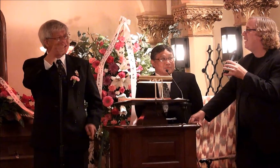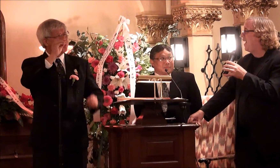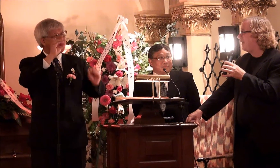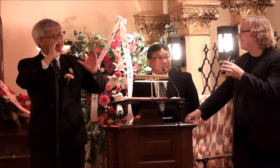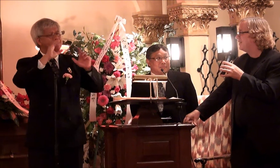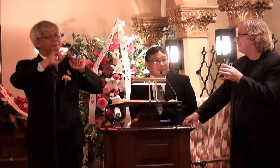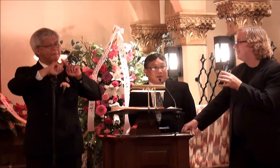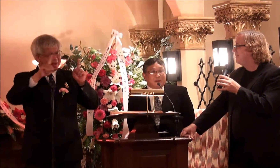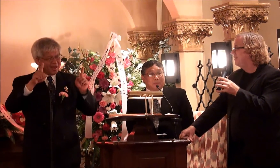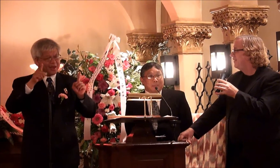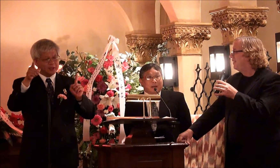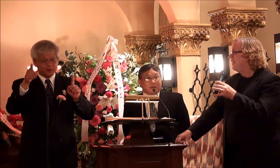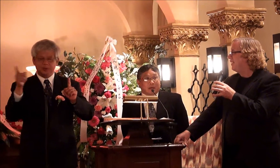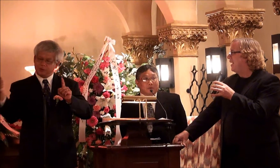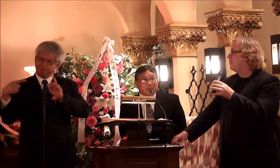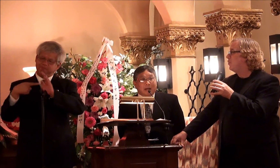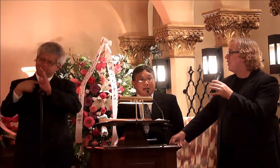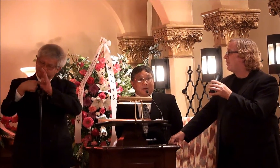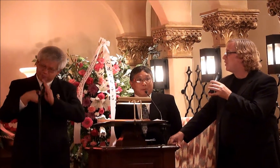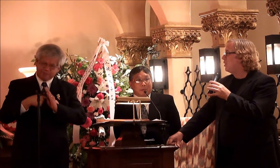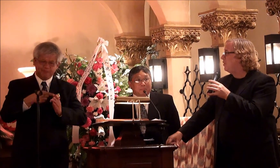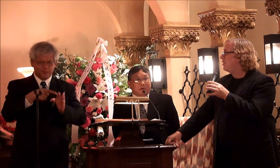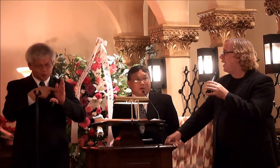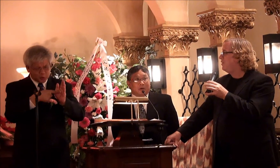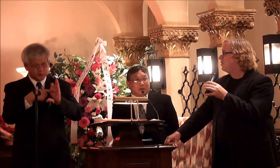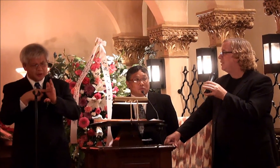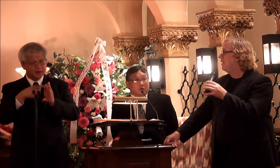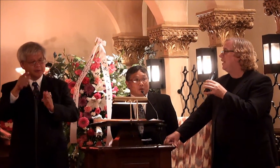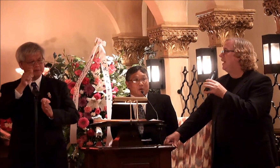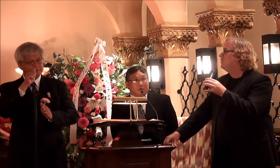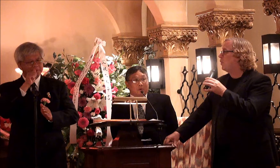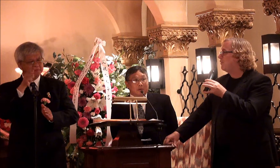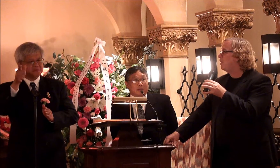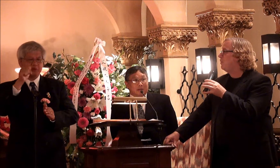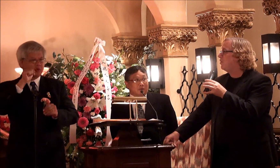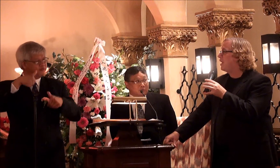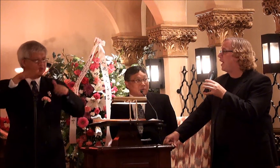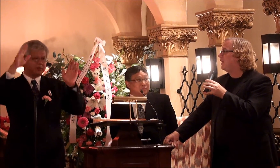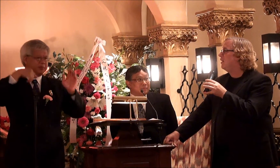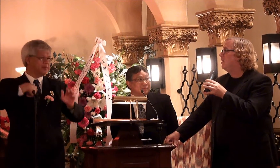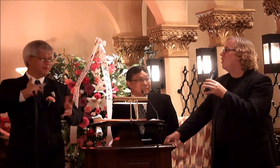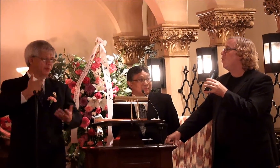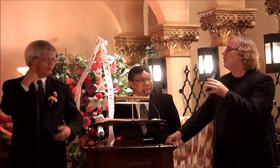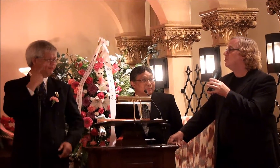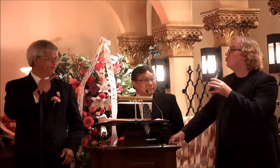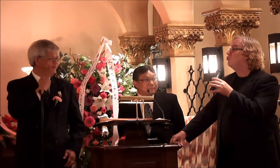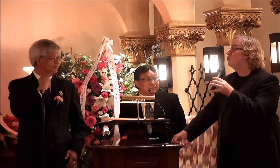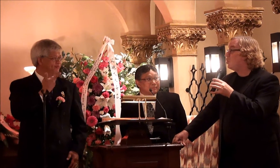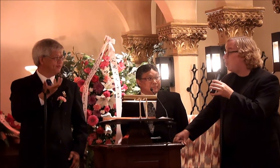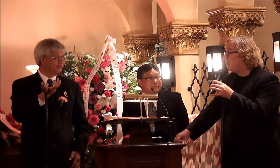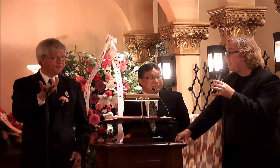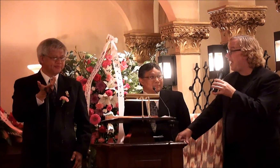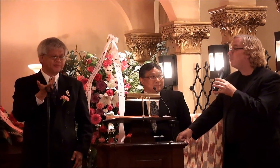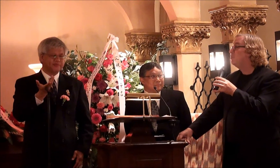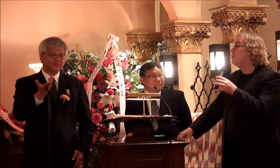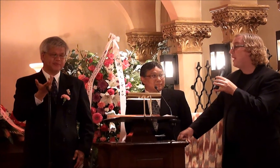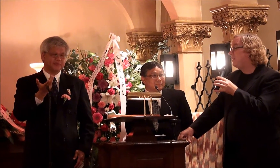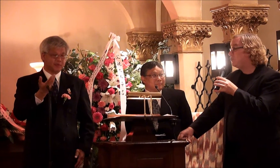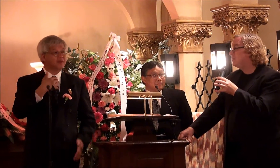got it. Even without the communication. His way of communicating was to show me and to be patient